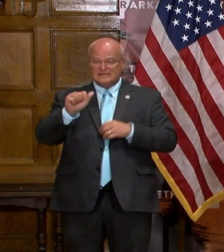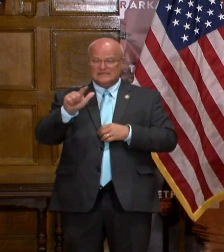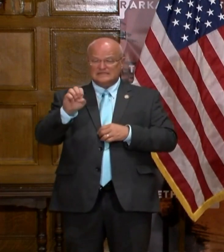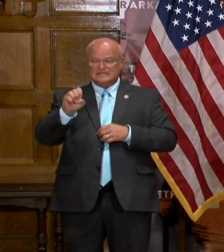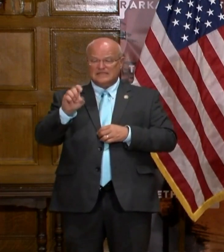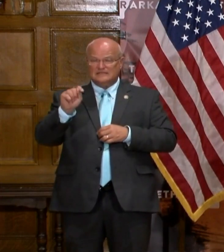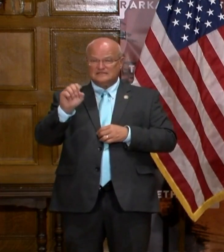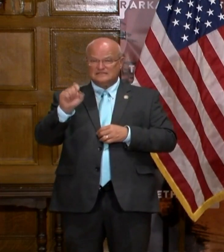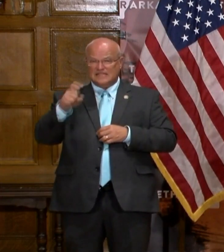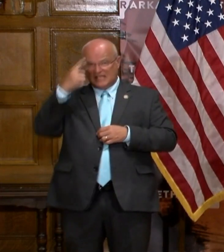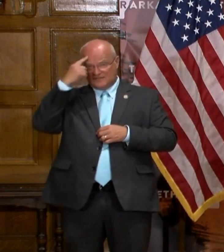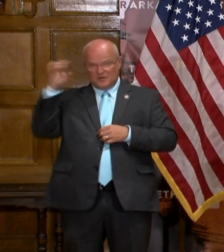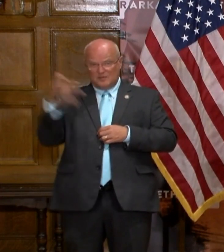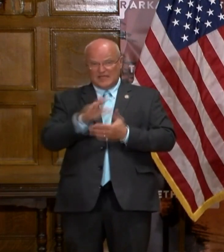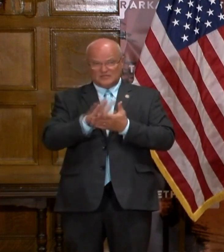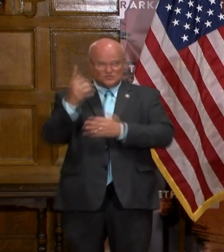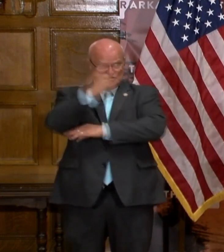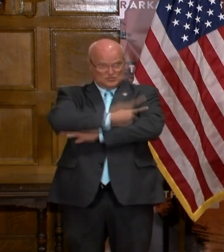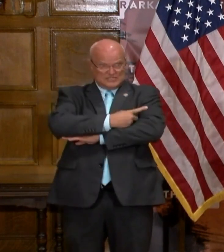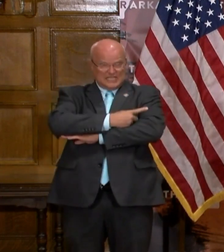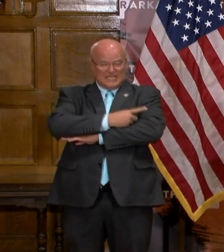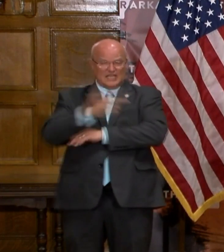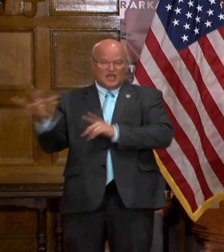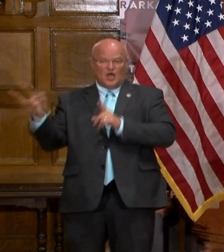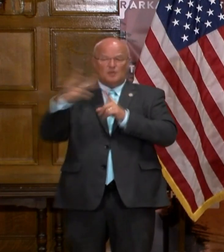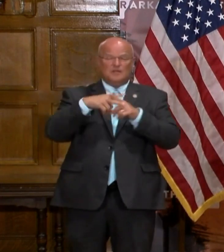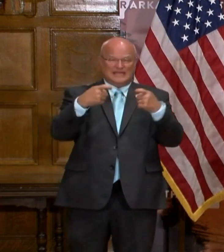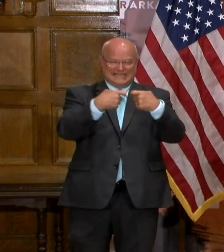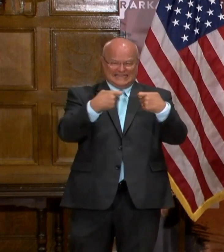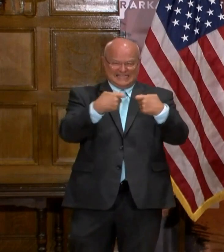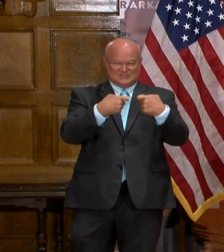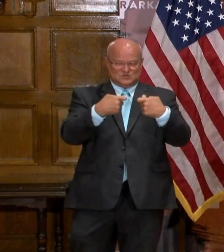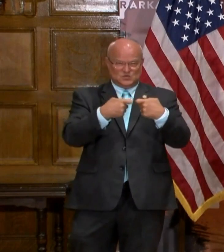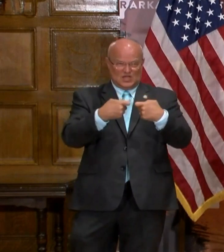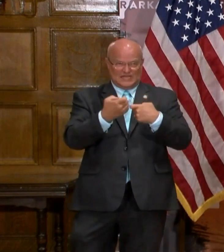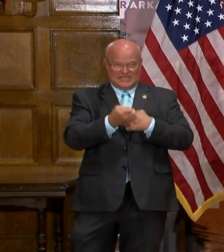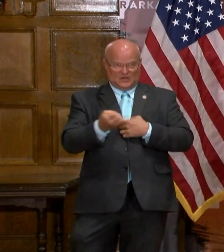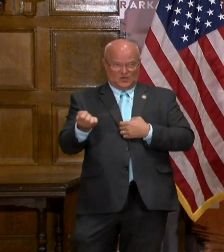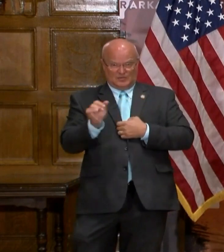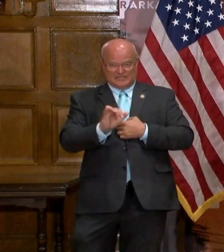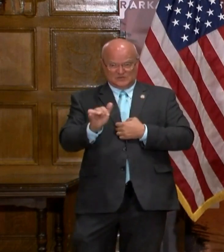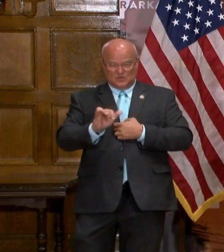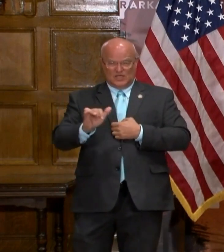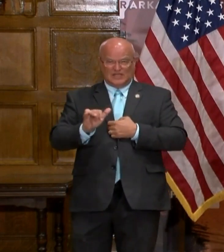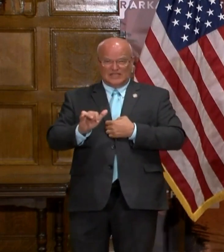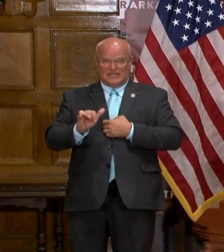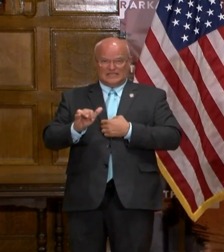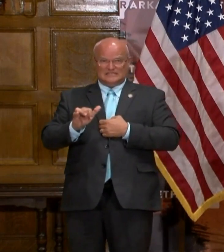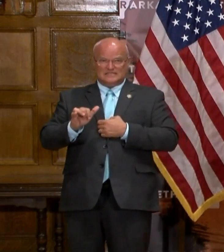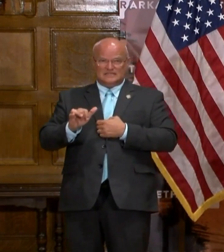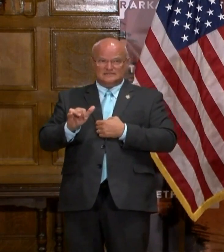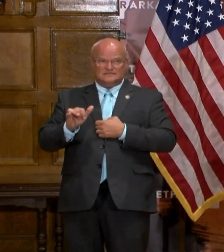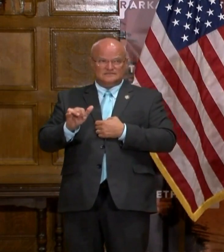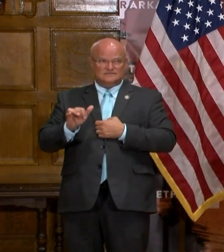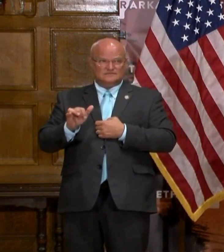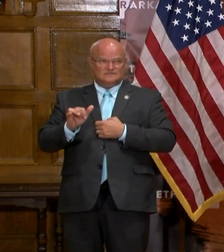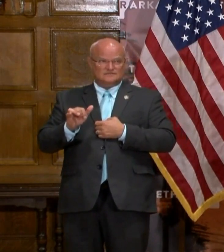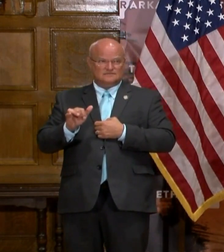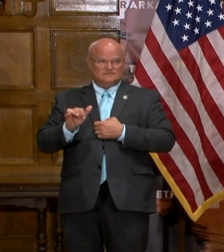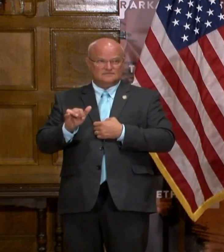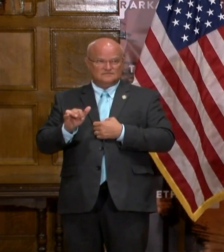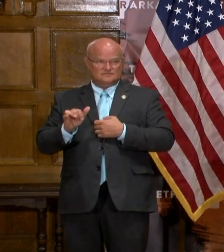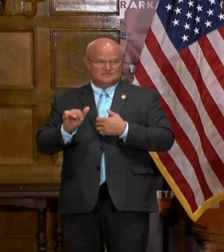tax exemption for back-to-school day applying to electronic as well as